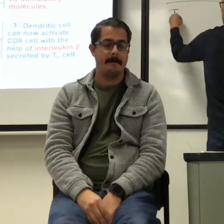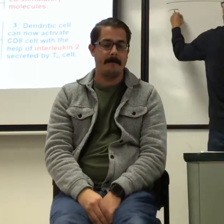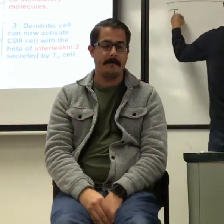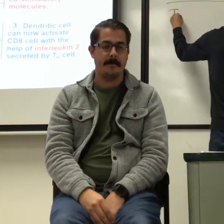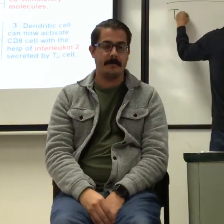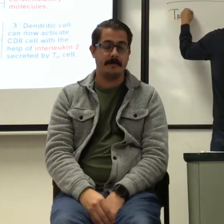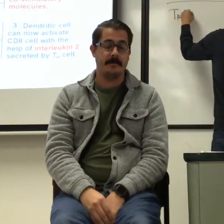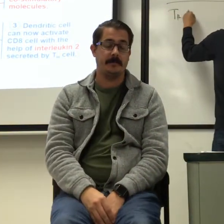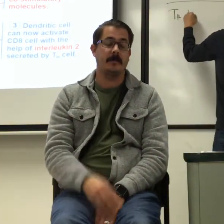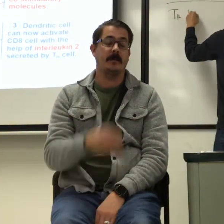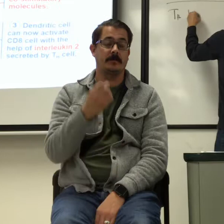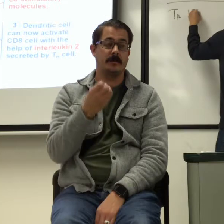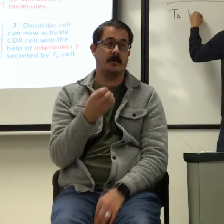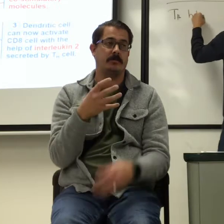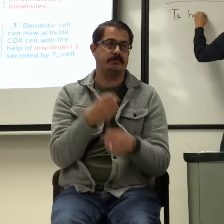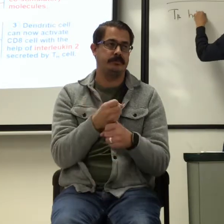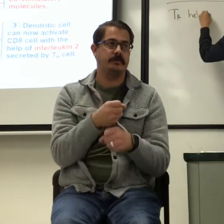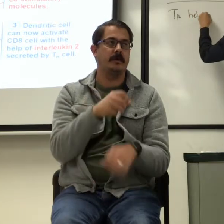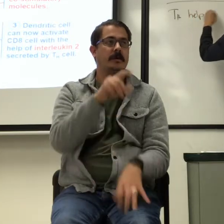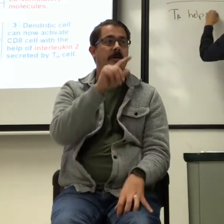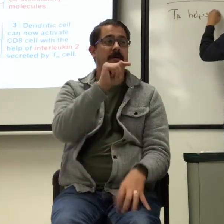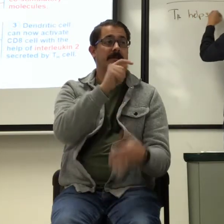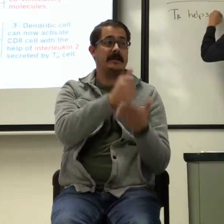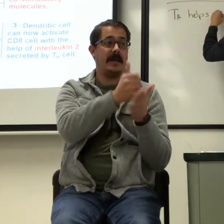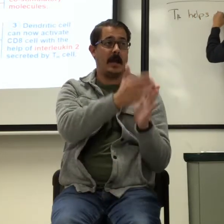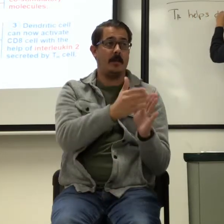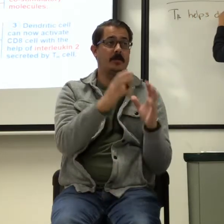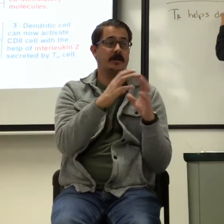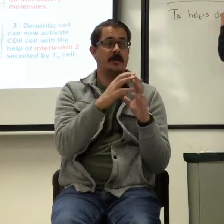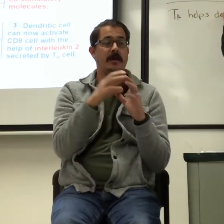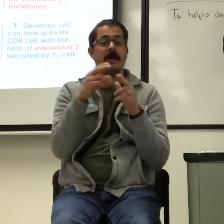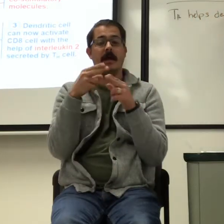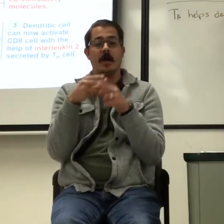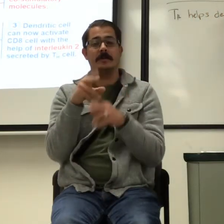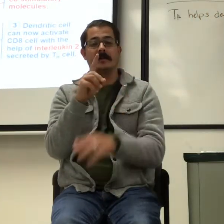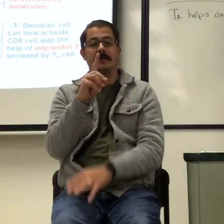T helper cell helps dendritic cells